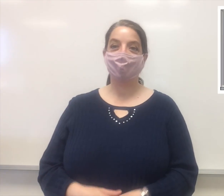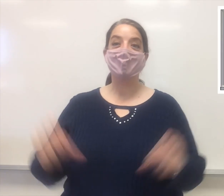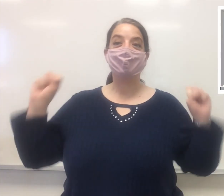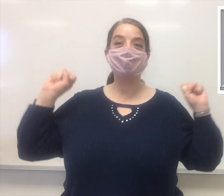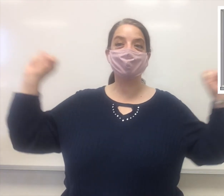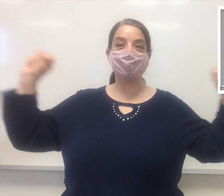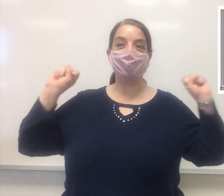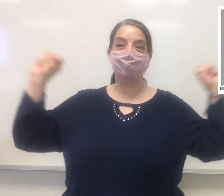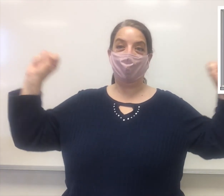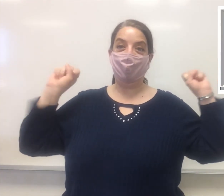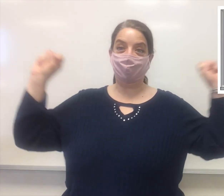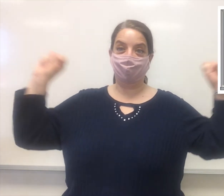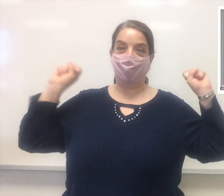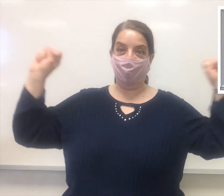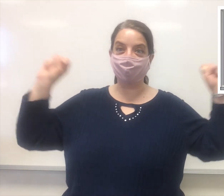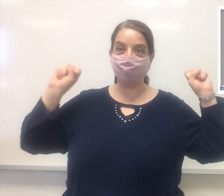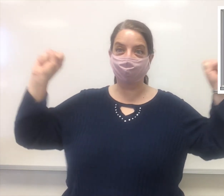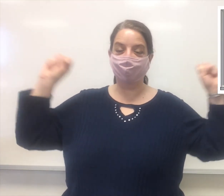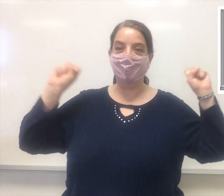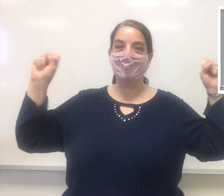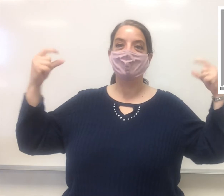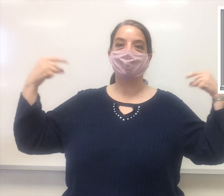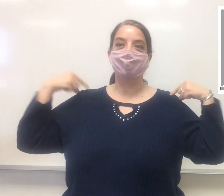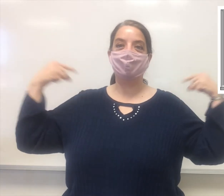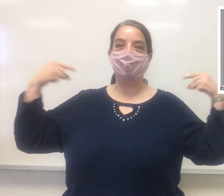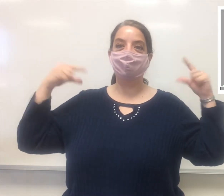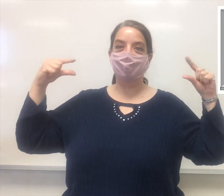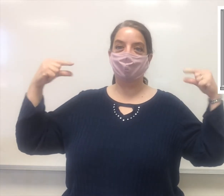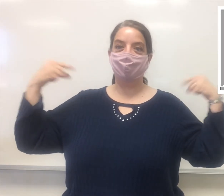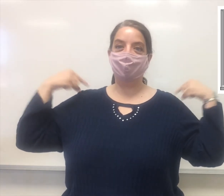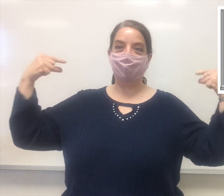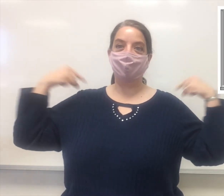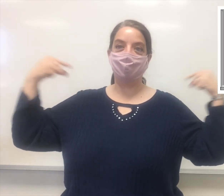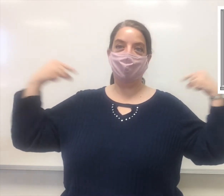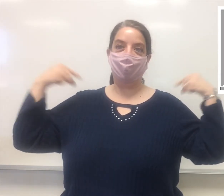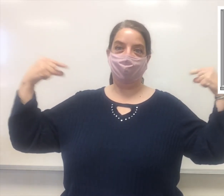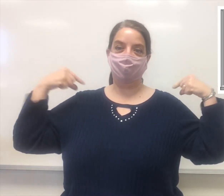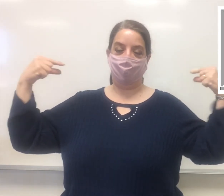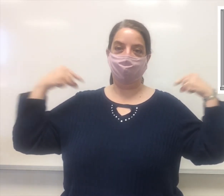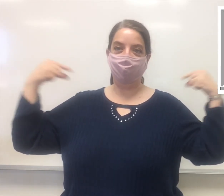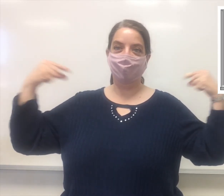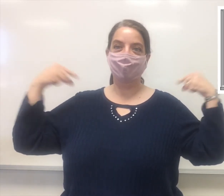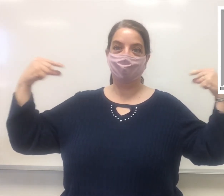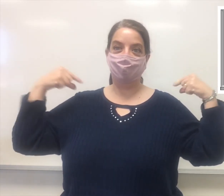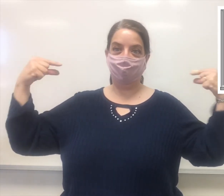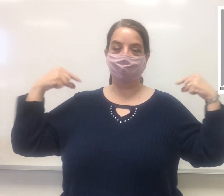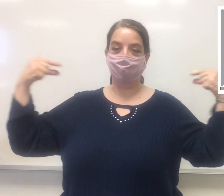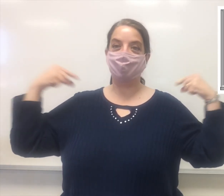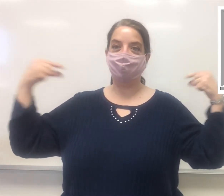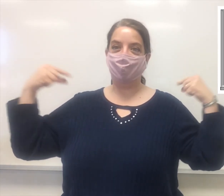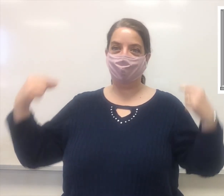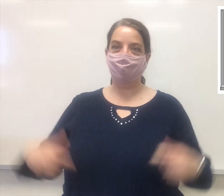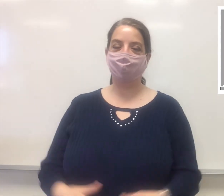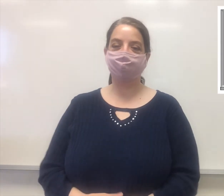This is the sign for exercise. So a gym, we just do that with a G handshape. Gym or gymnasium.